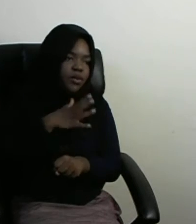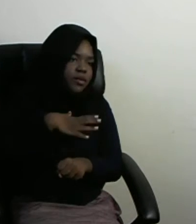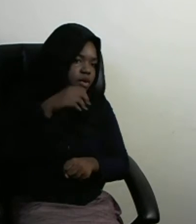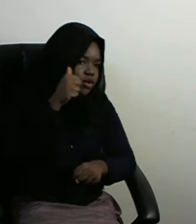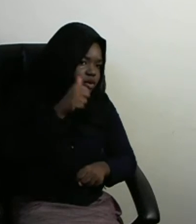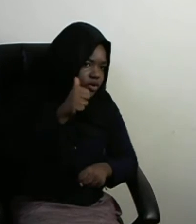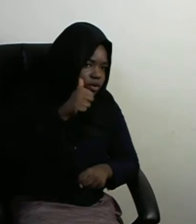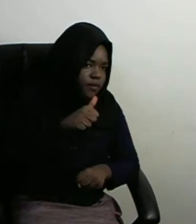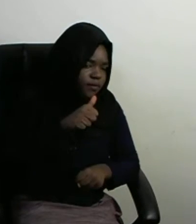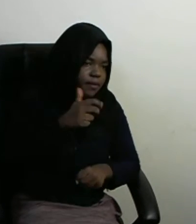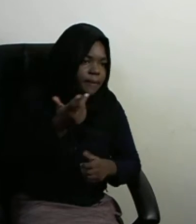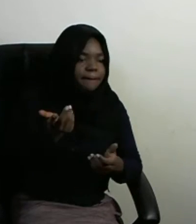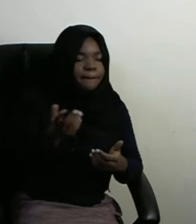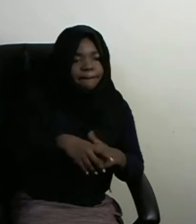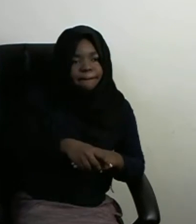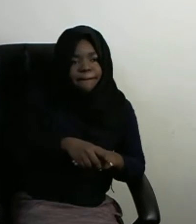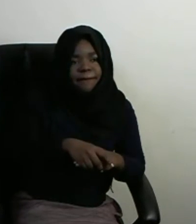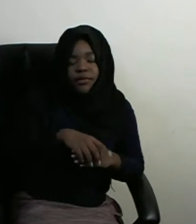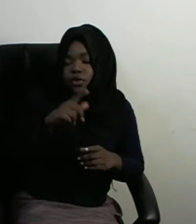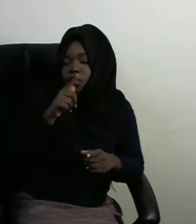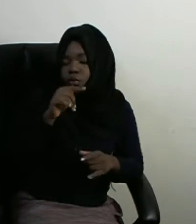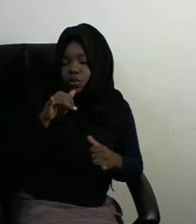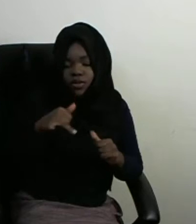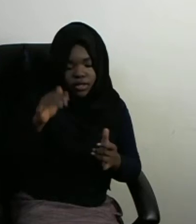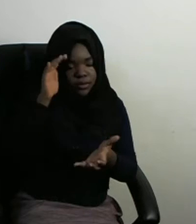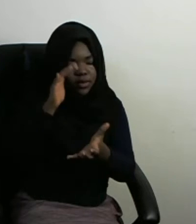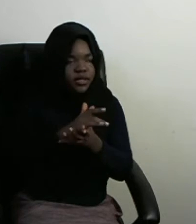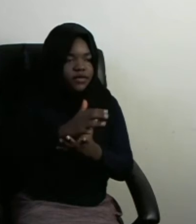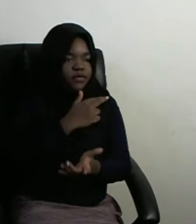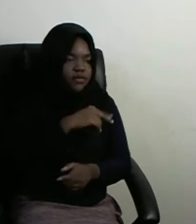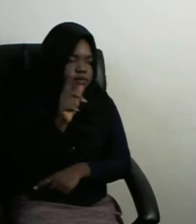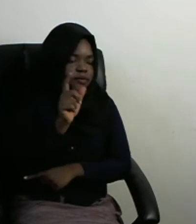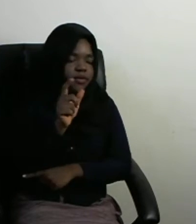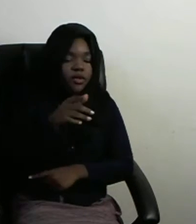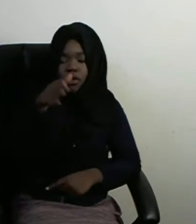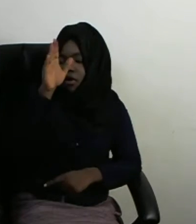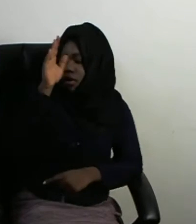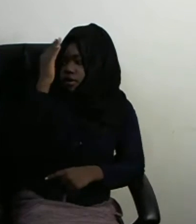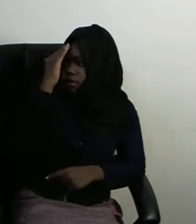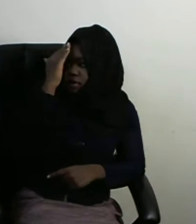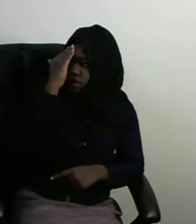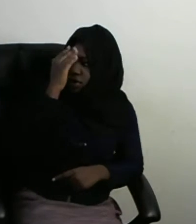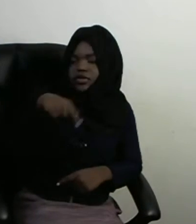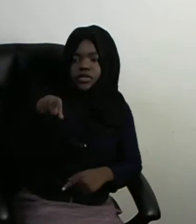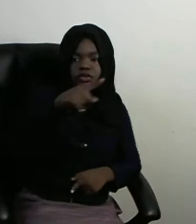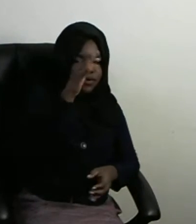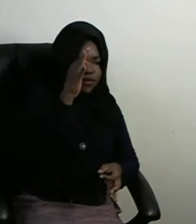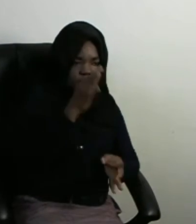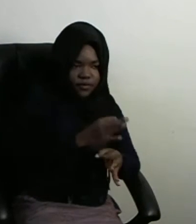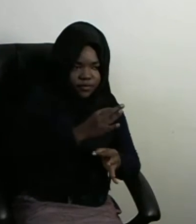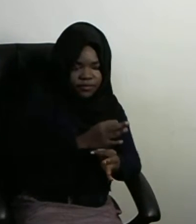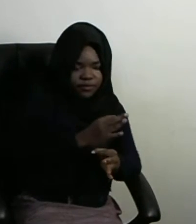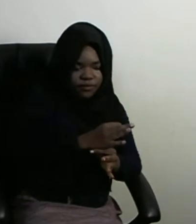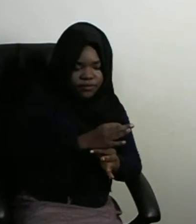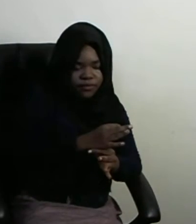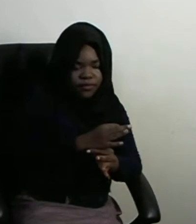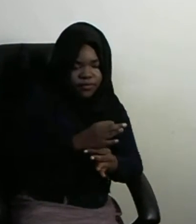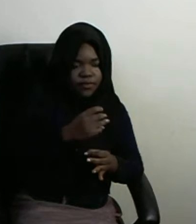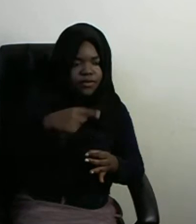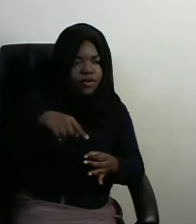girls, okay, who are believers. And Allah knows your faith,